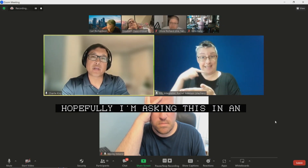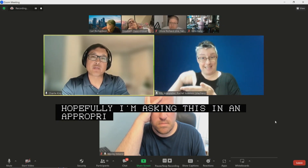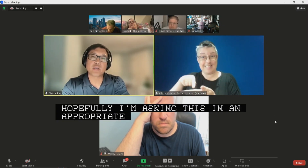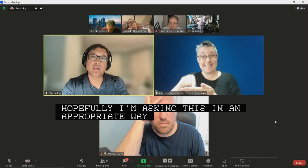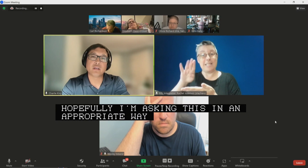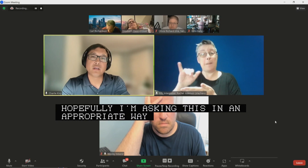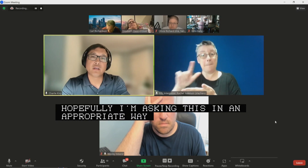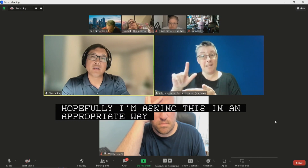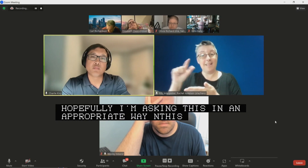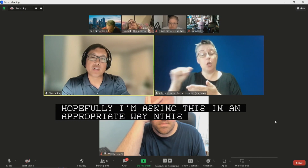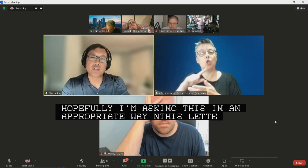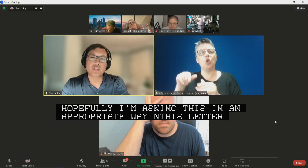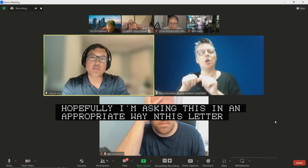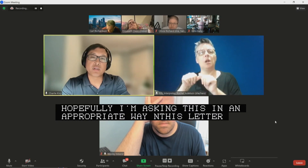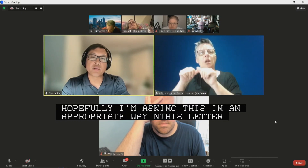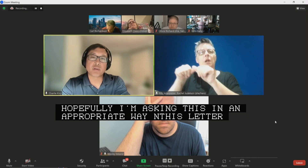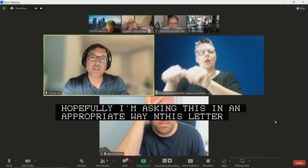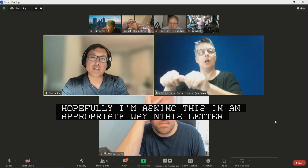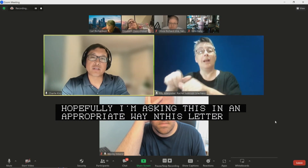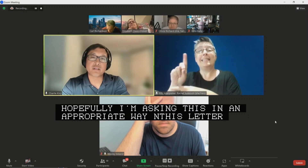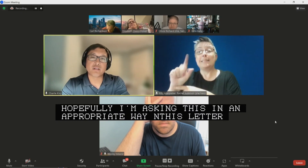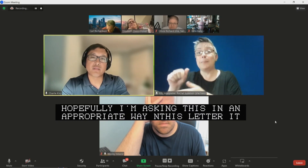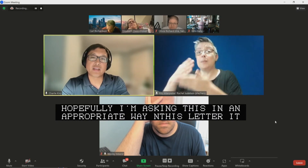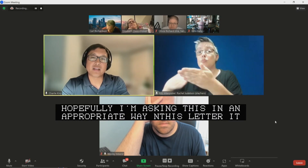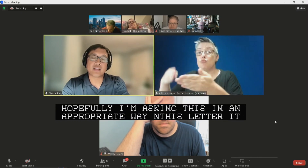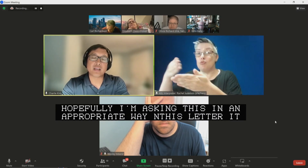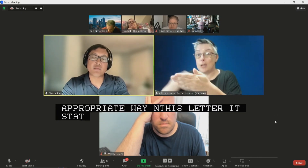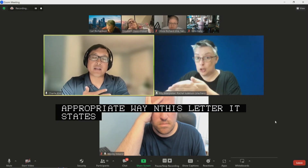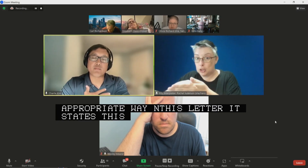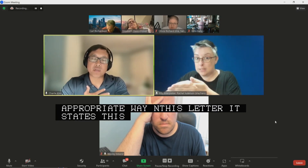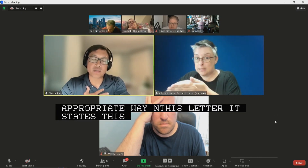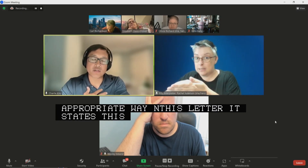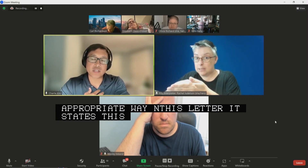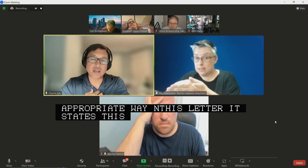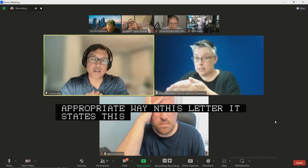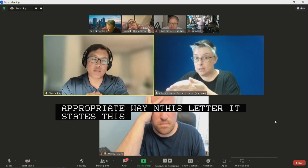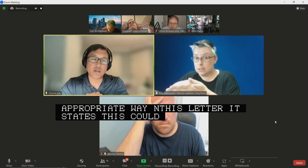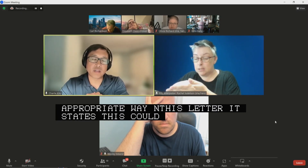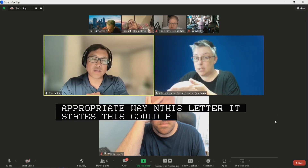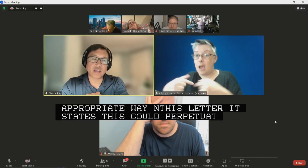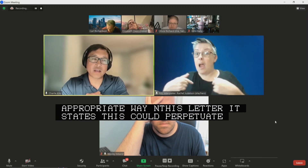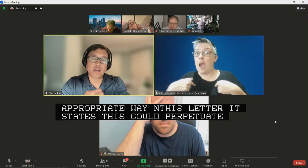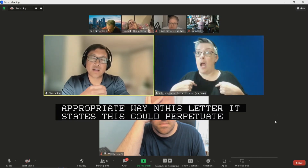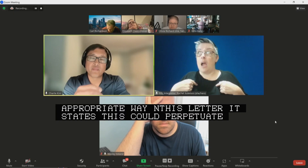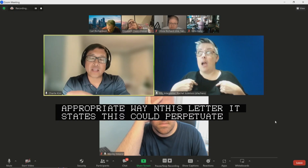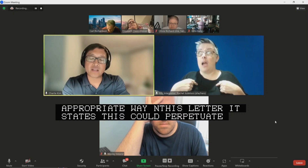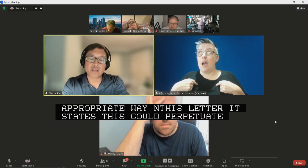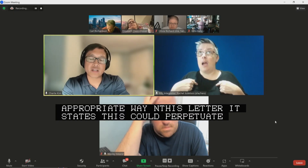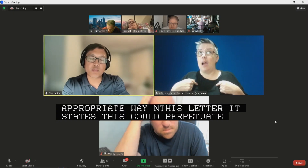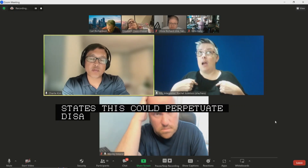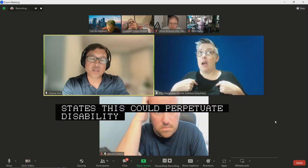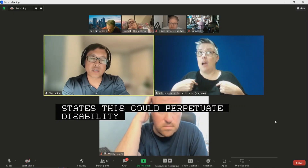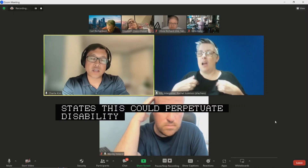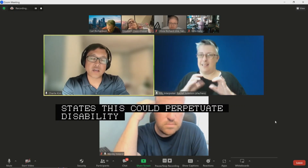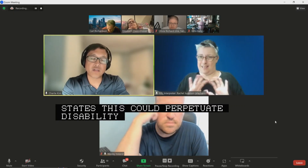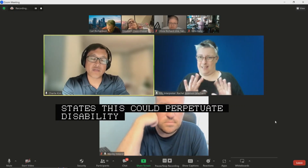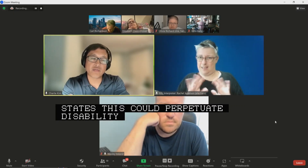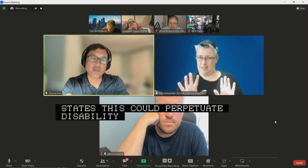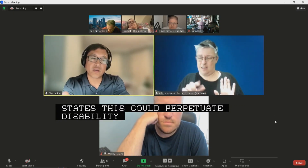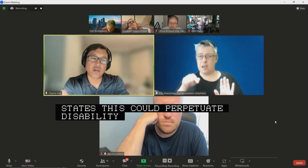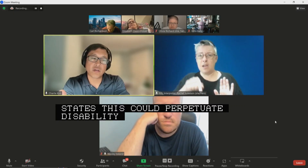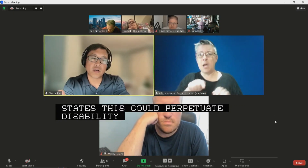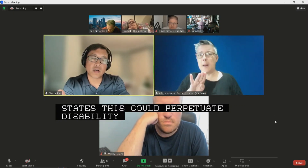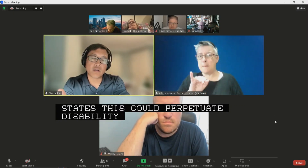could perpetuate disability prejudice and all that. Am I misunderstanding the bill in that, is this supposed to